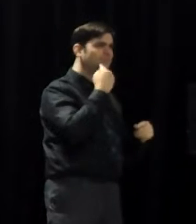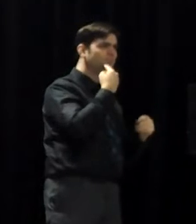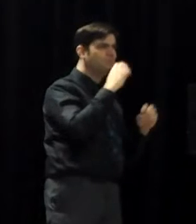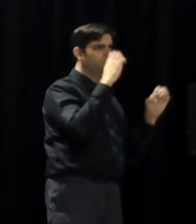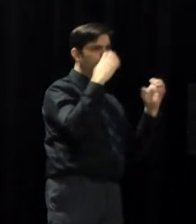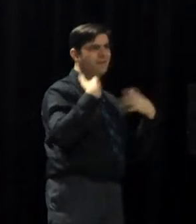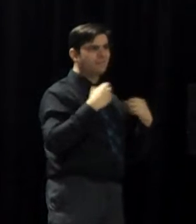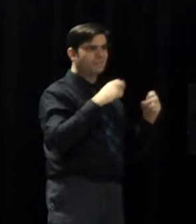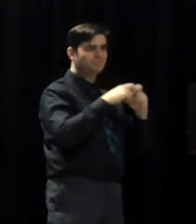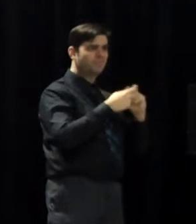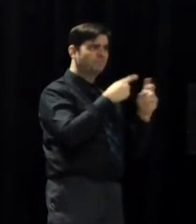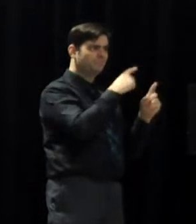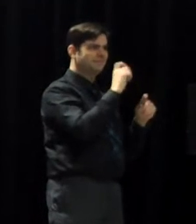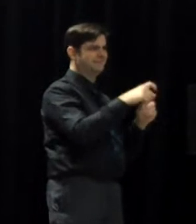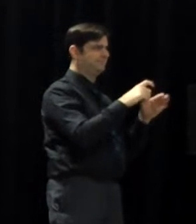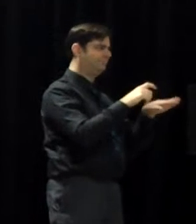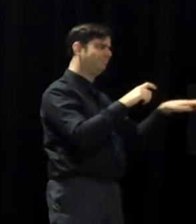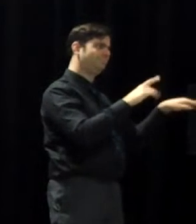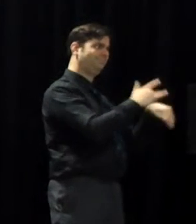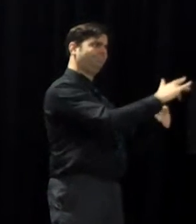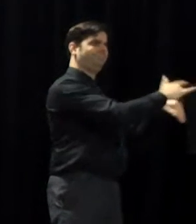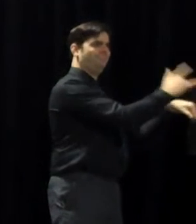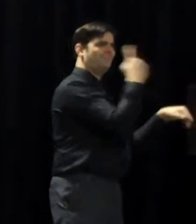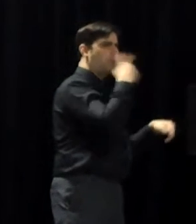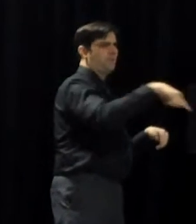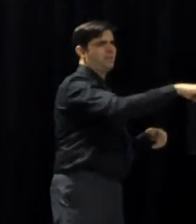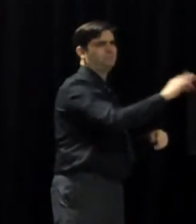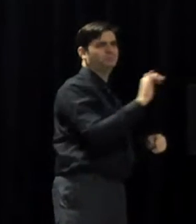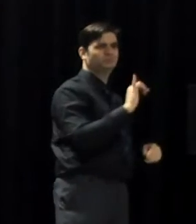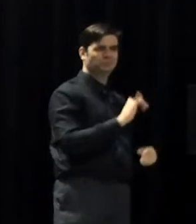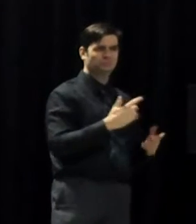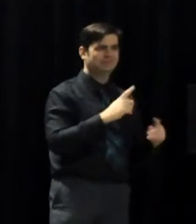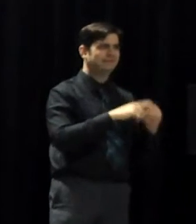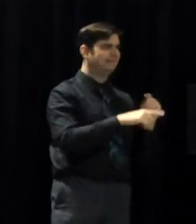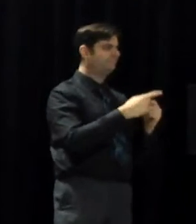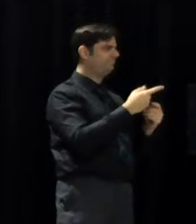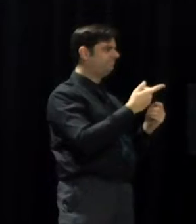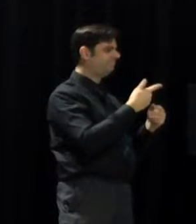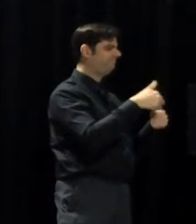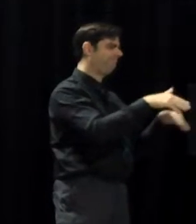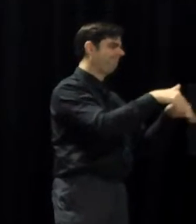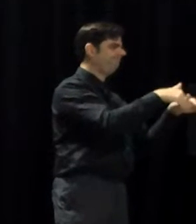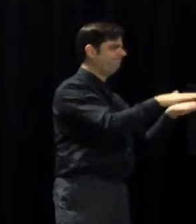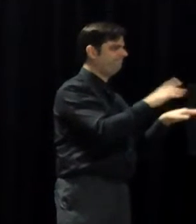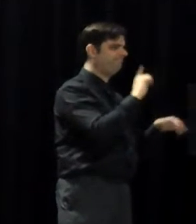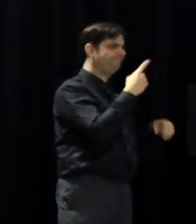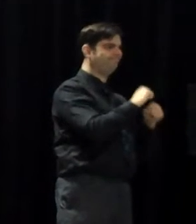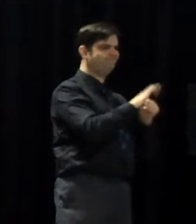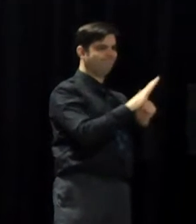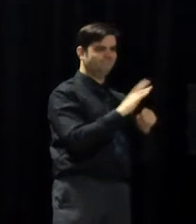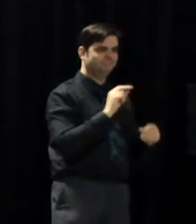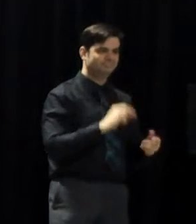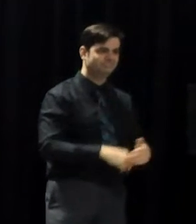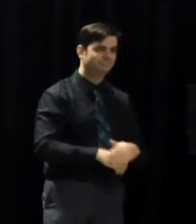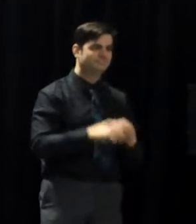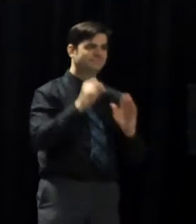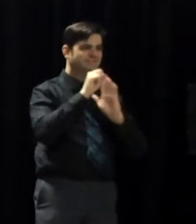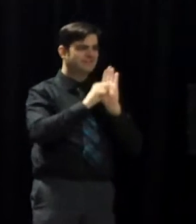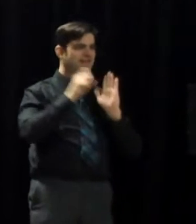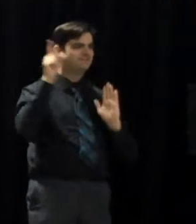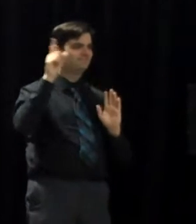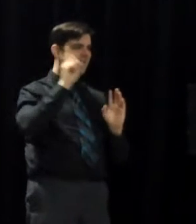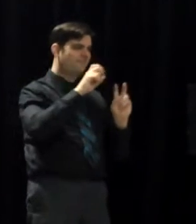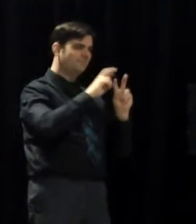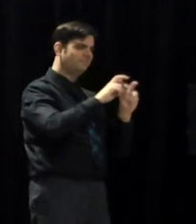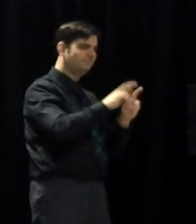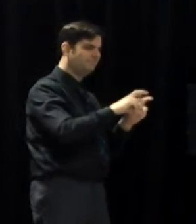the really what the state's looking at as far as future regulations on commercial activity. That's